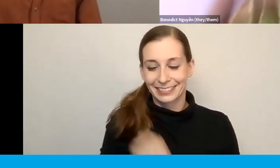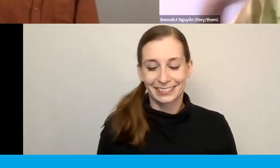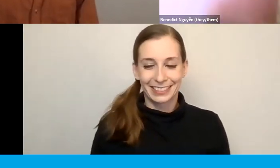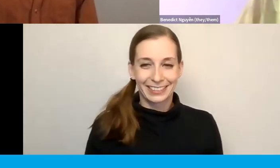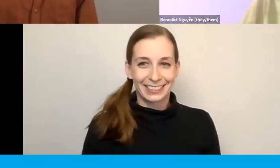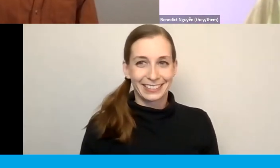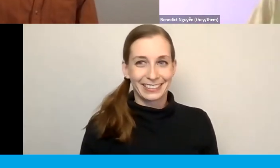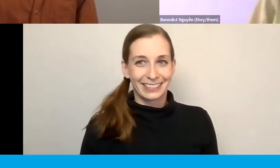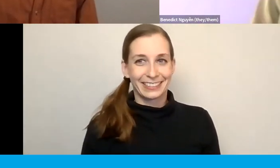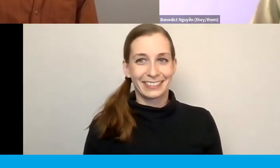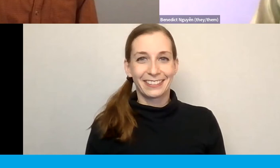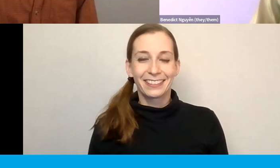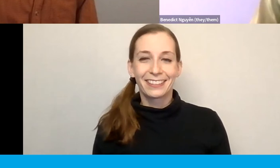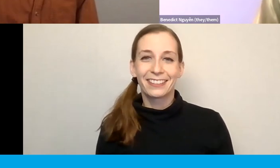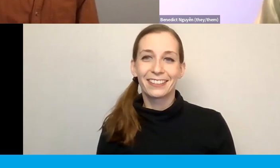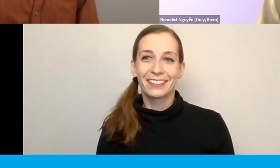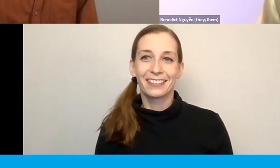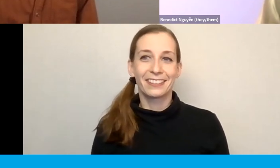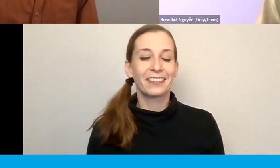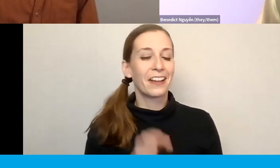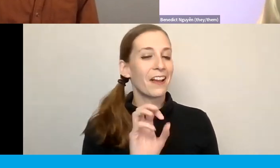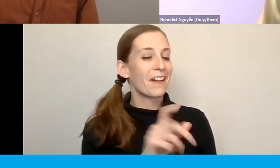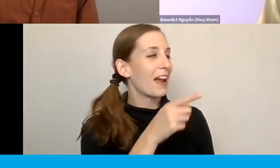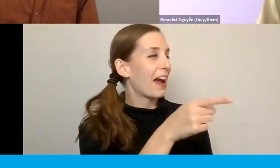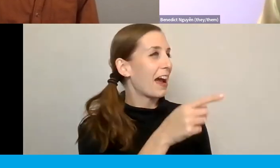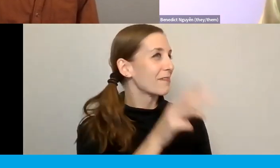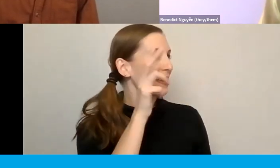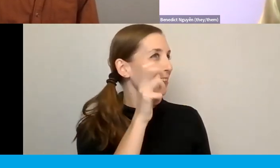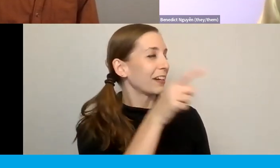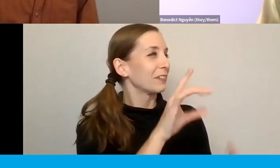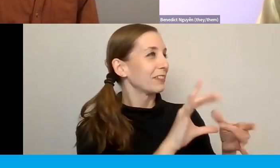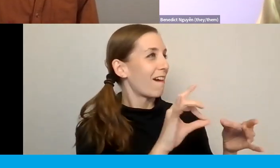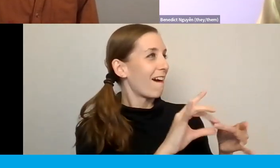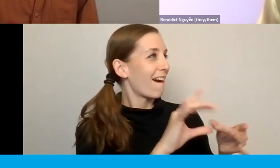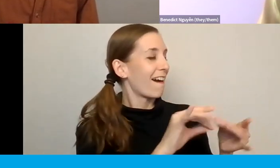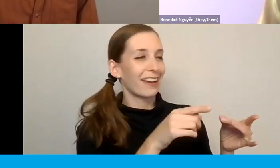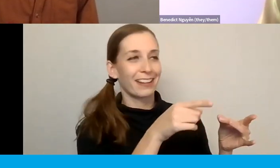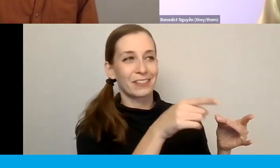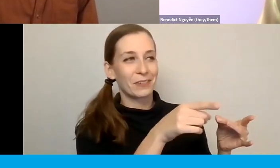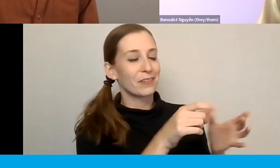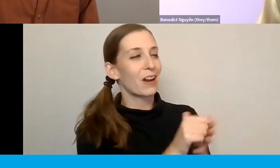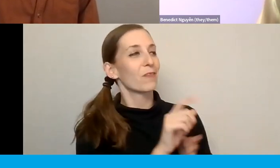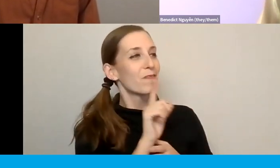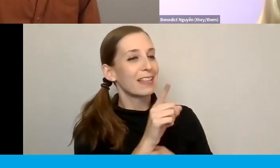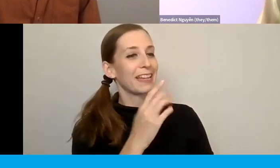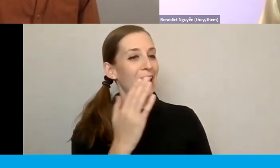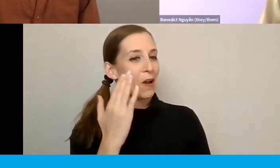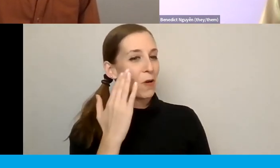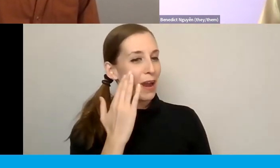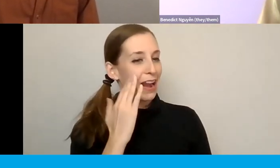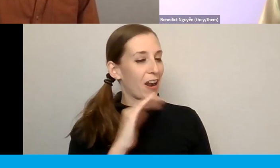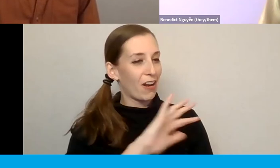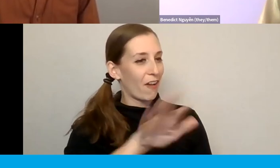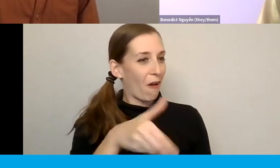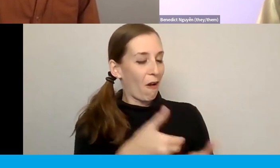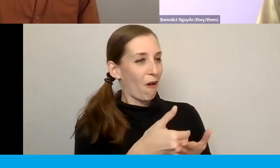or like what I'm hearing is like, you're very aware of like all the beauty that you captured in your footage.